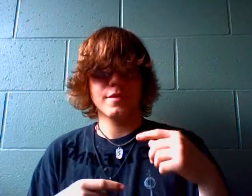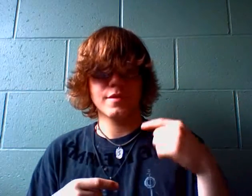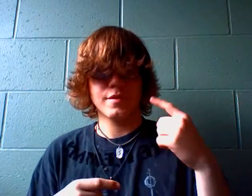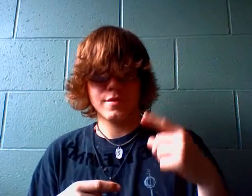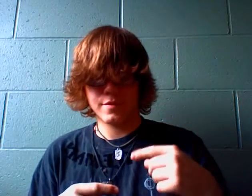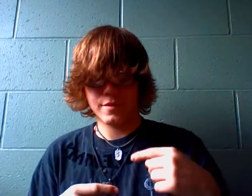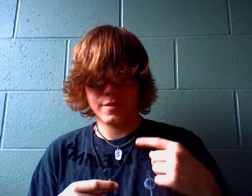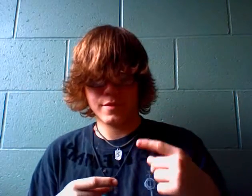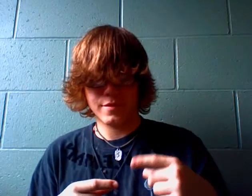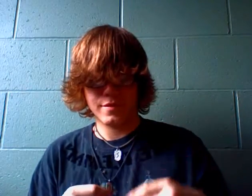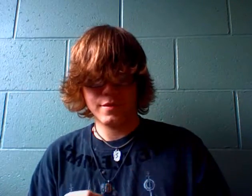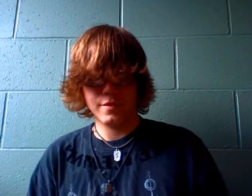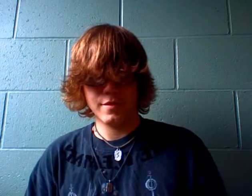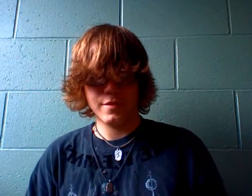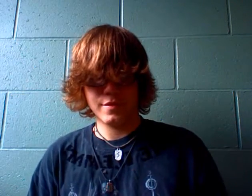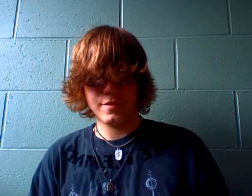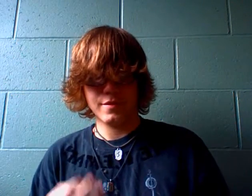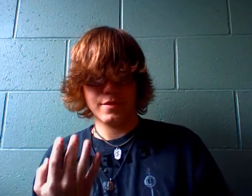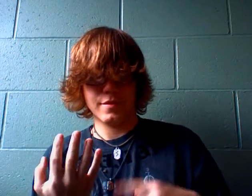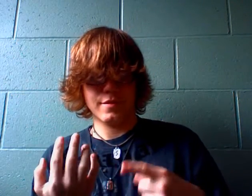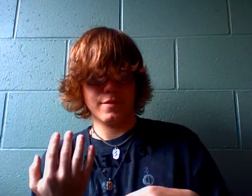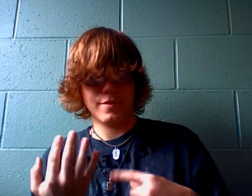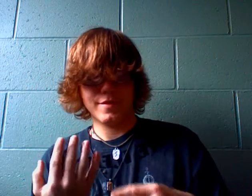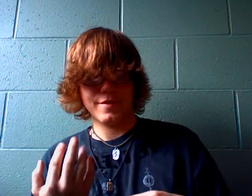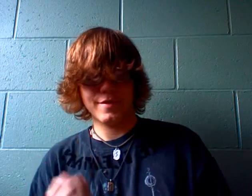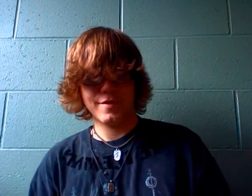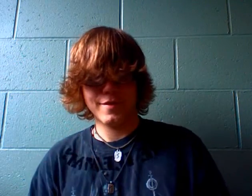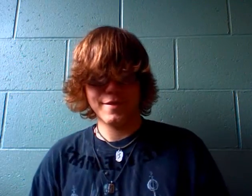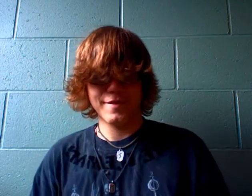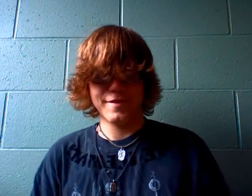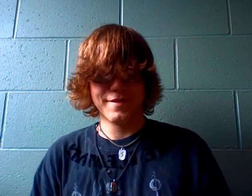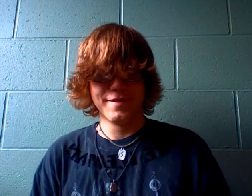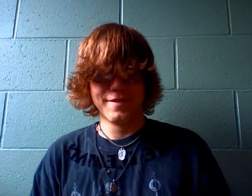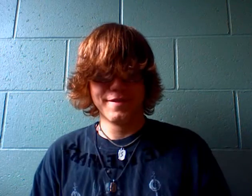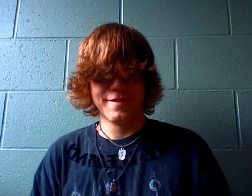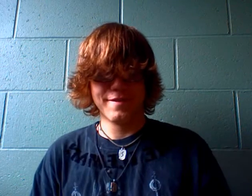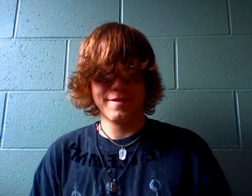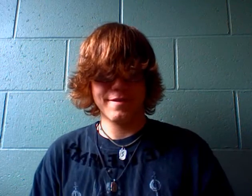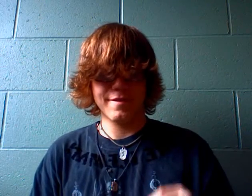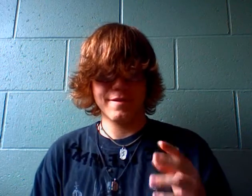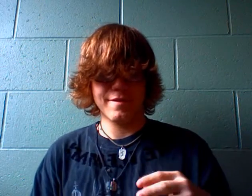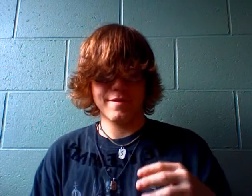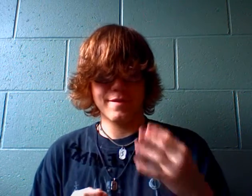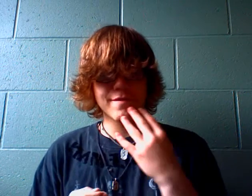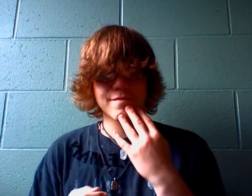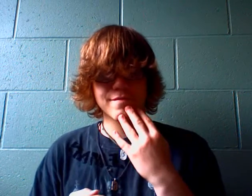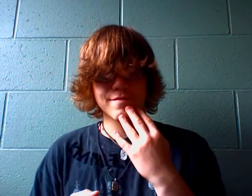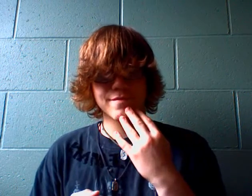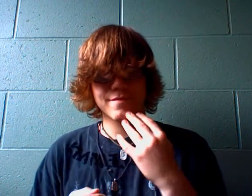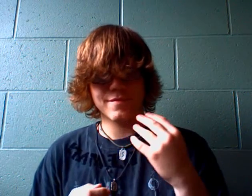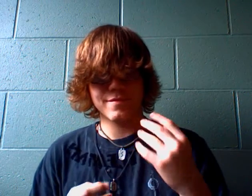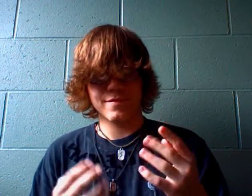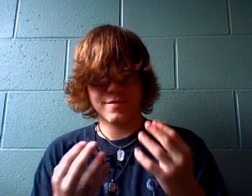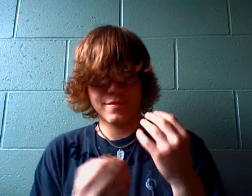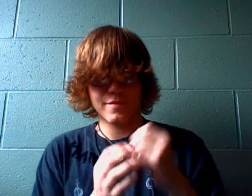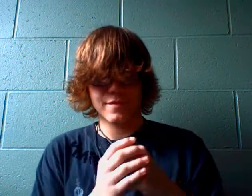ring of fire, the ring of fire. The taste of love is sweet. Wait, are you out a